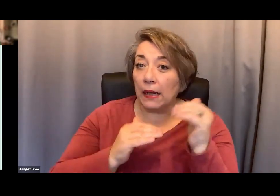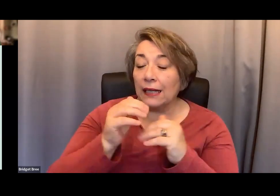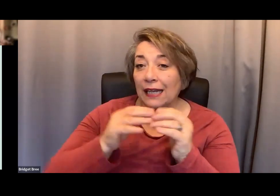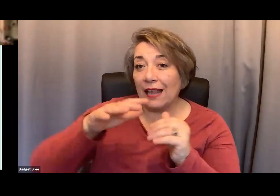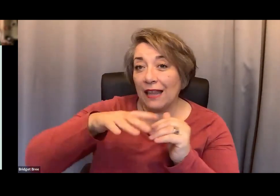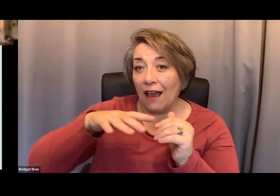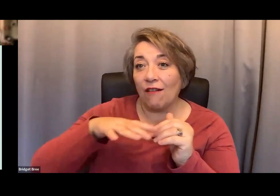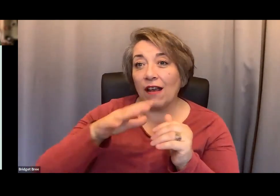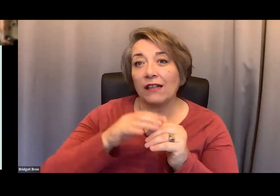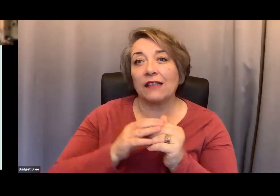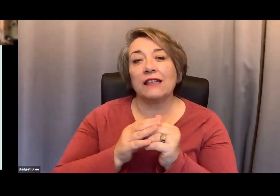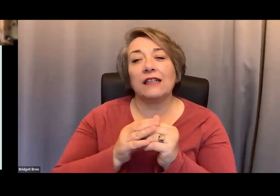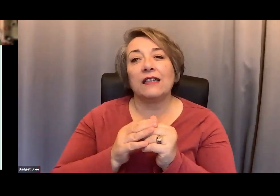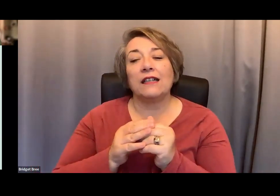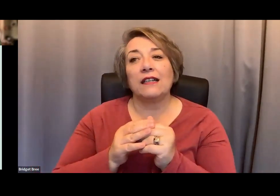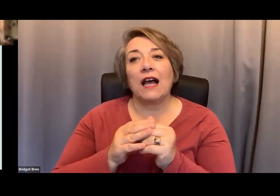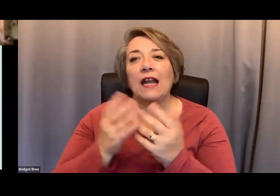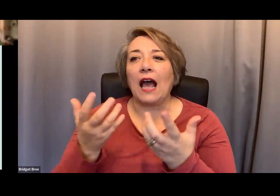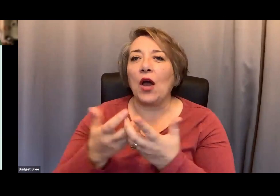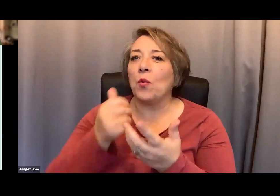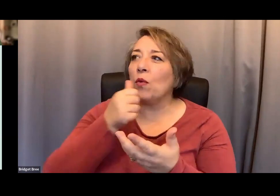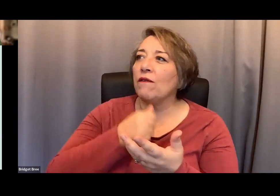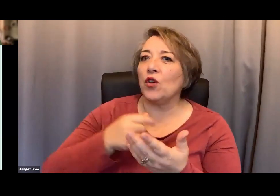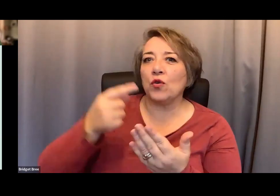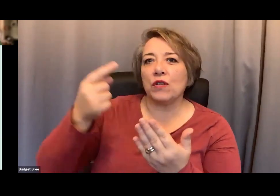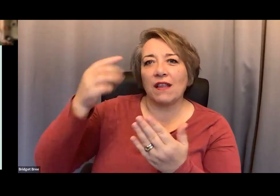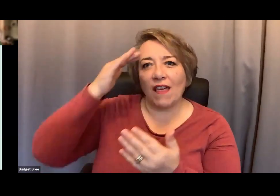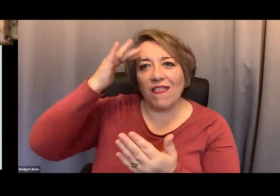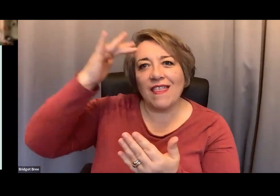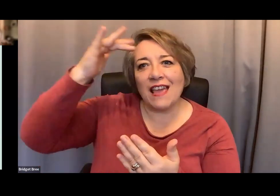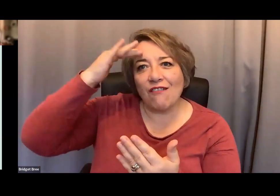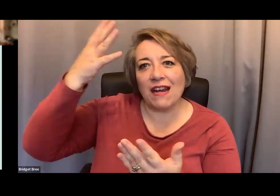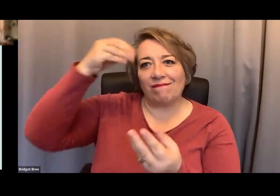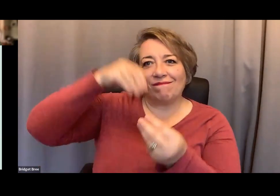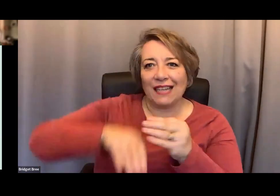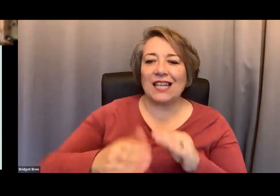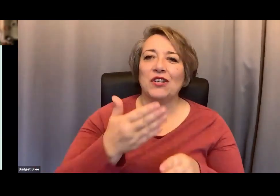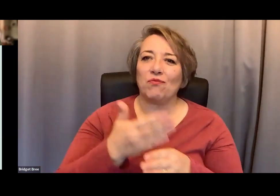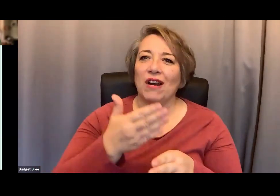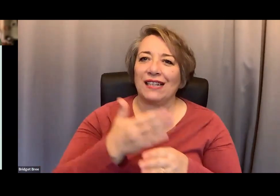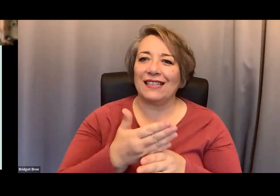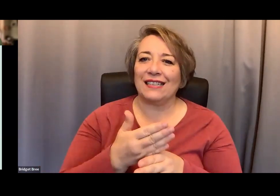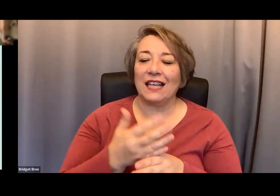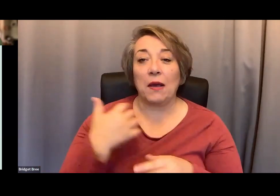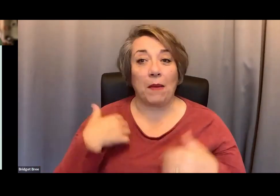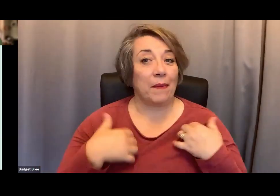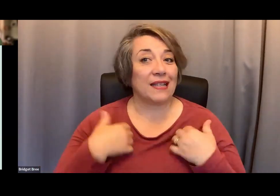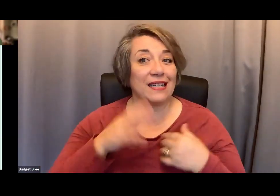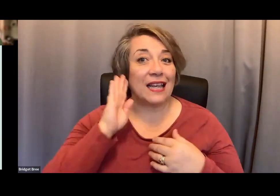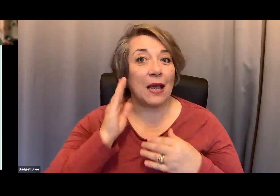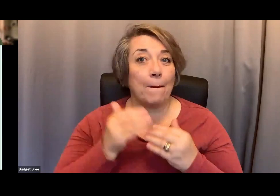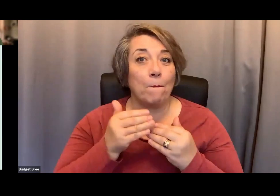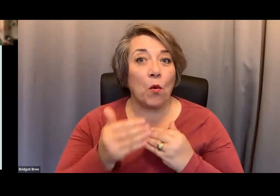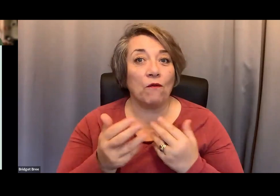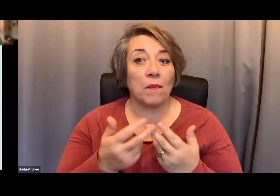taking the theory off the page into deep practice at the neighbourhood scale. But very excited to hear some of that through the practitioners that we've got here today. So